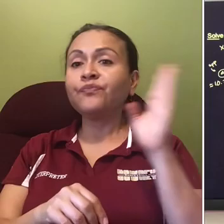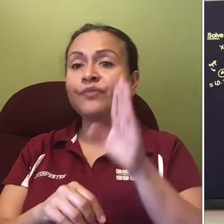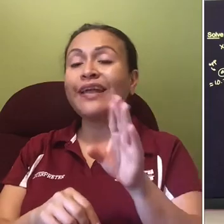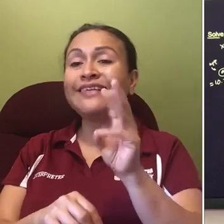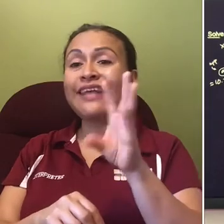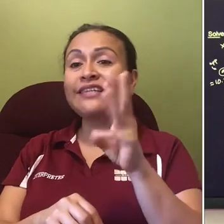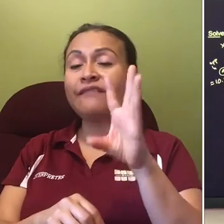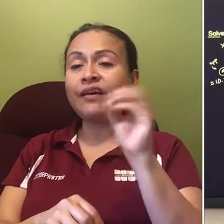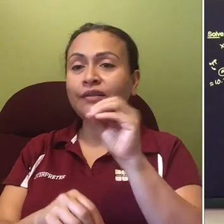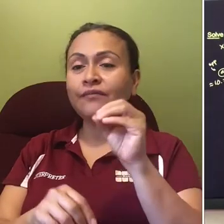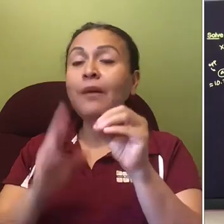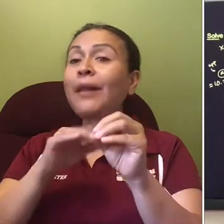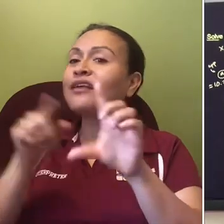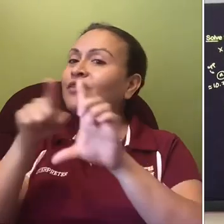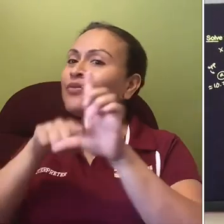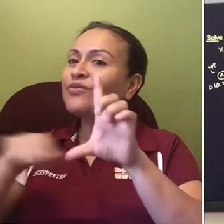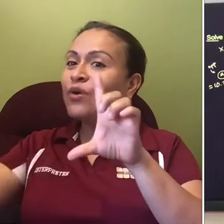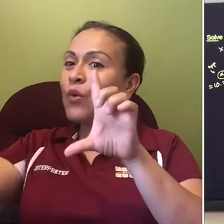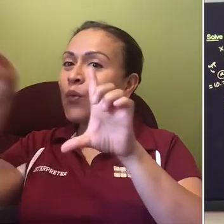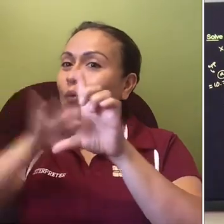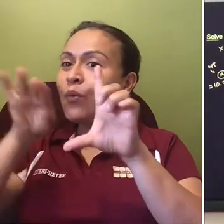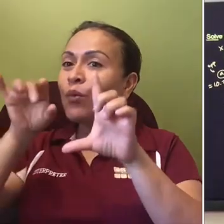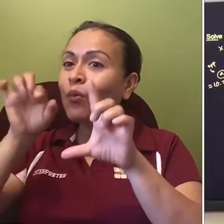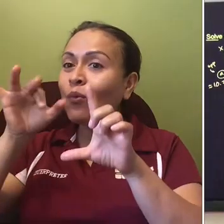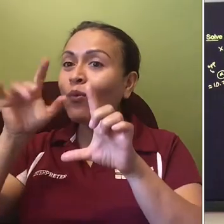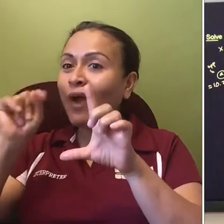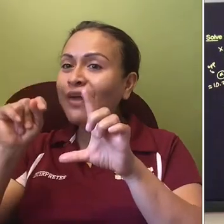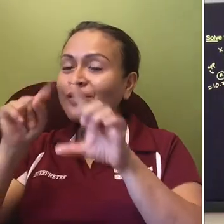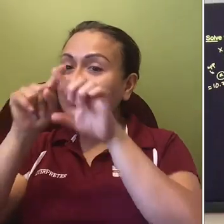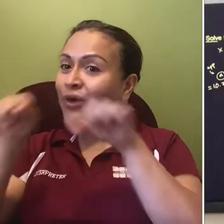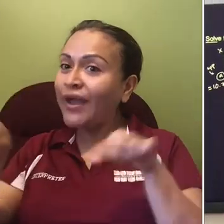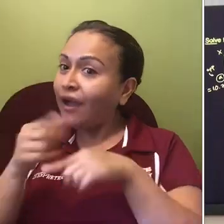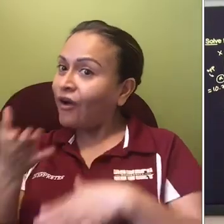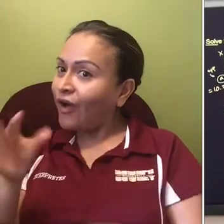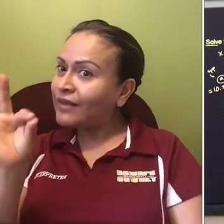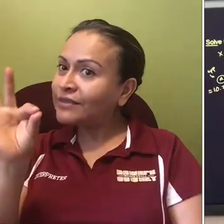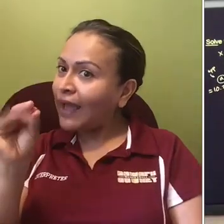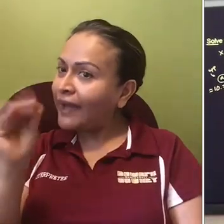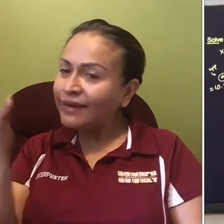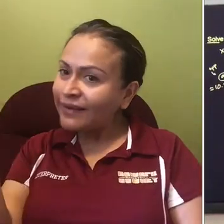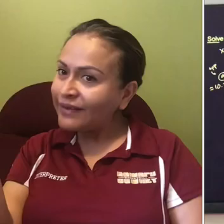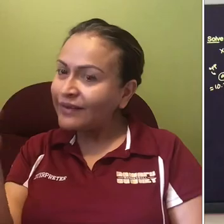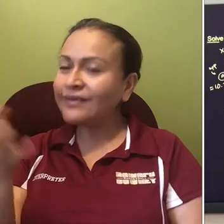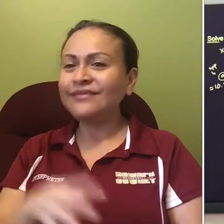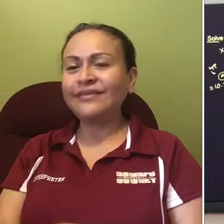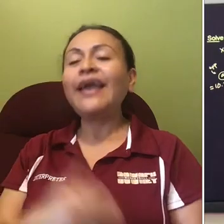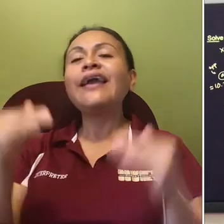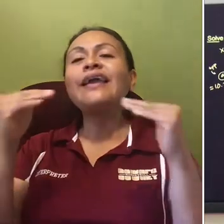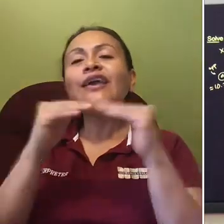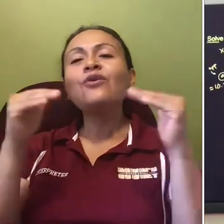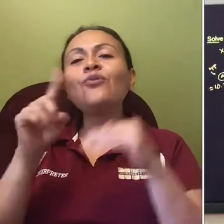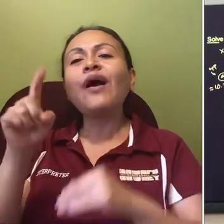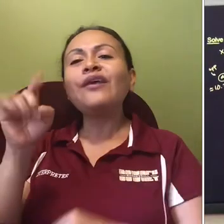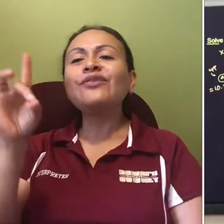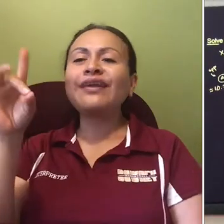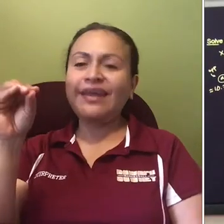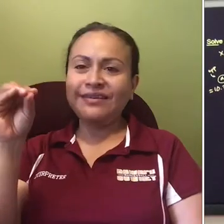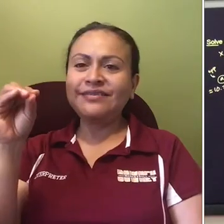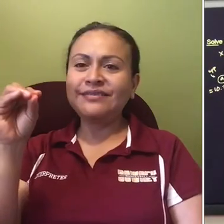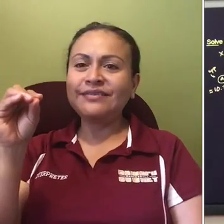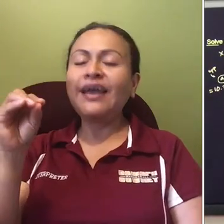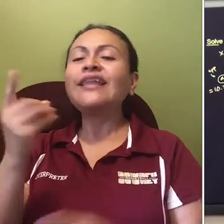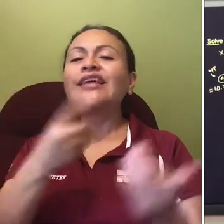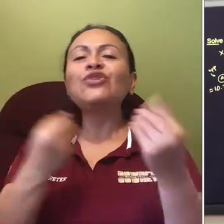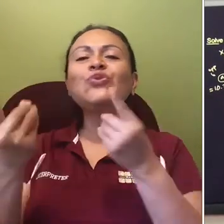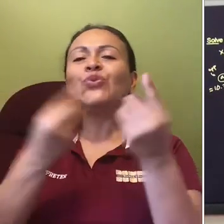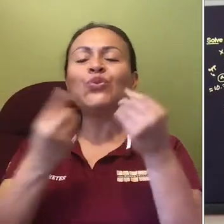here, plus the right angle, this is a right triangle, they're going to add up to 180 degrees. So all we